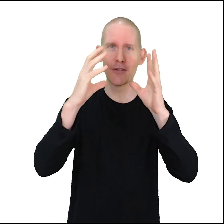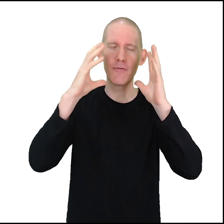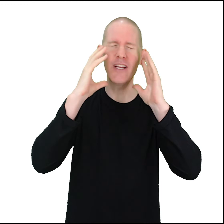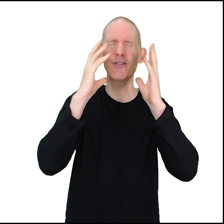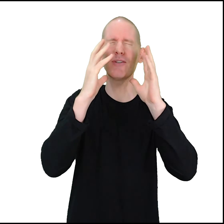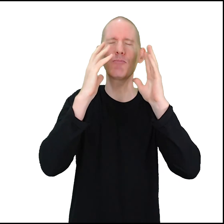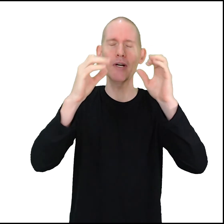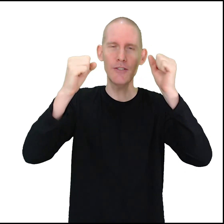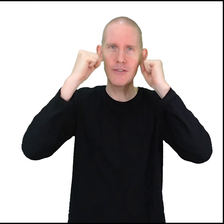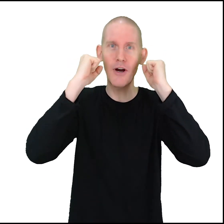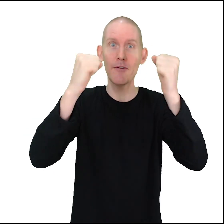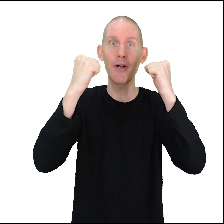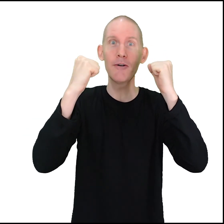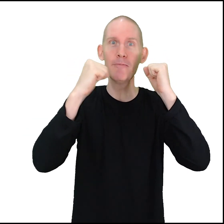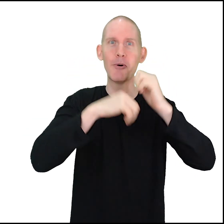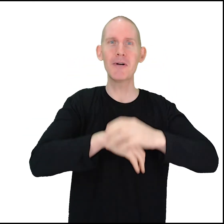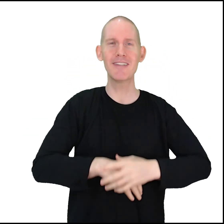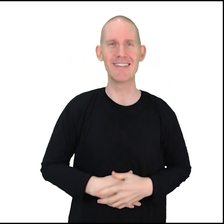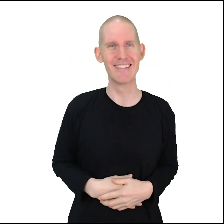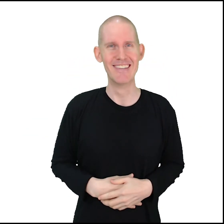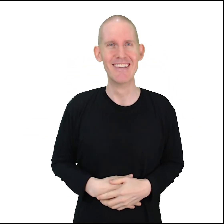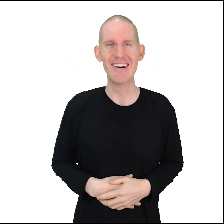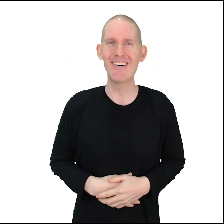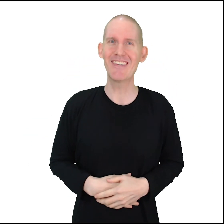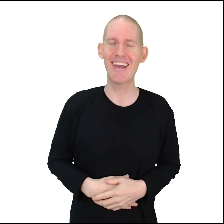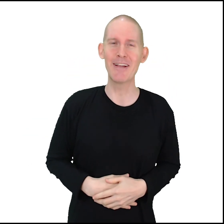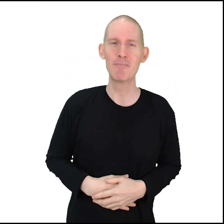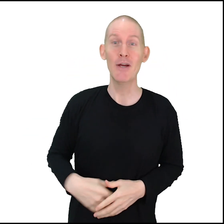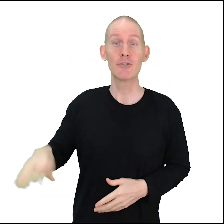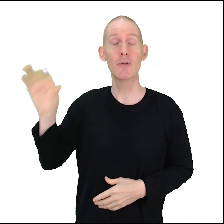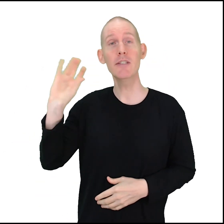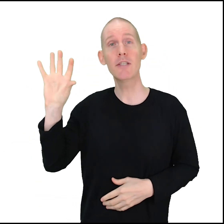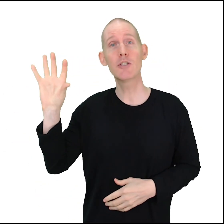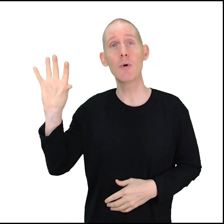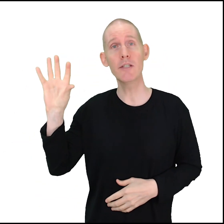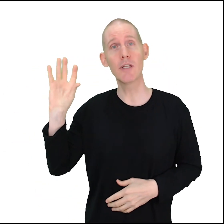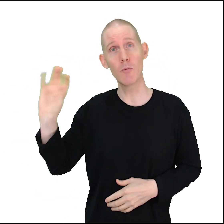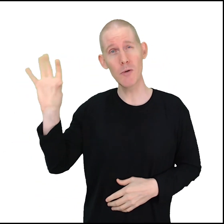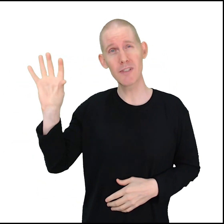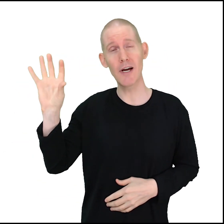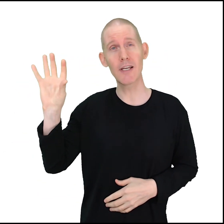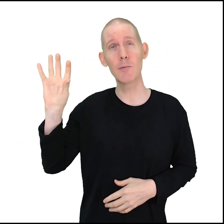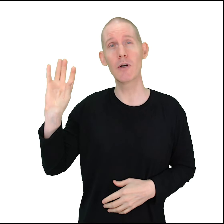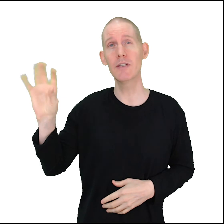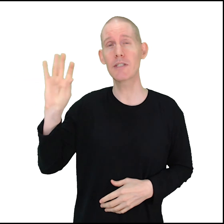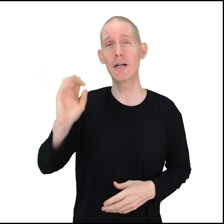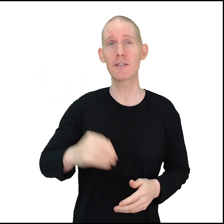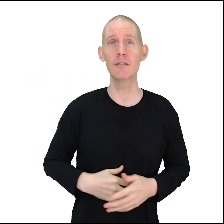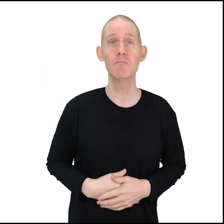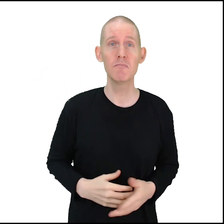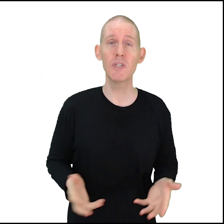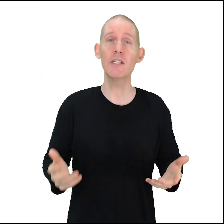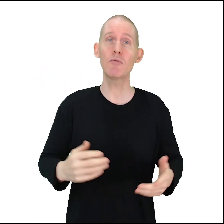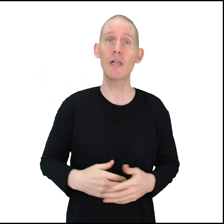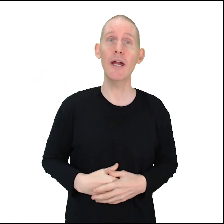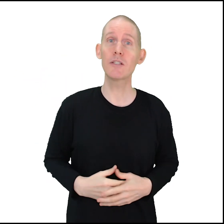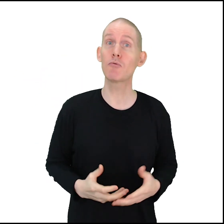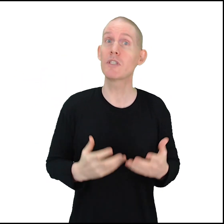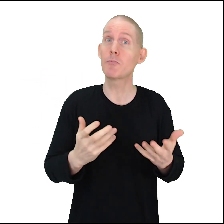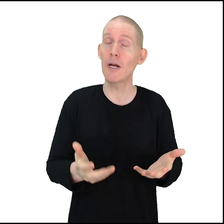Facial expressions are very important. Okay, so in this situation that we were talking about in this lesson, nice, relaxed, respectful,